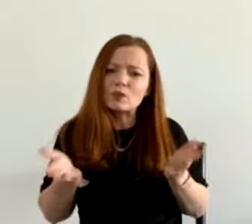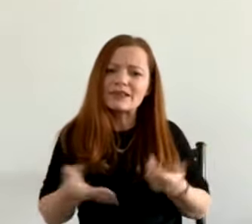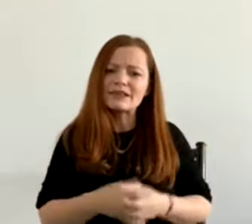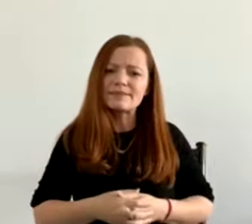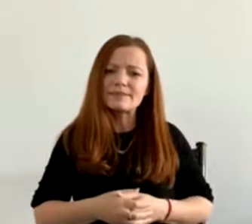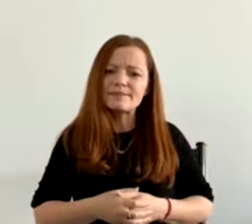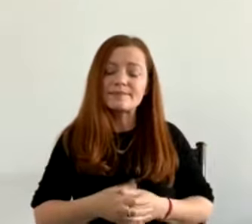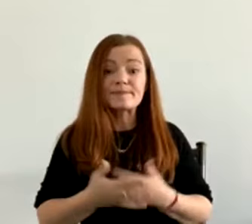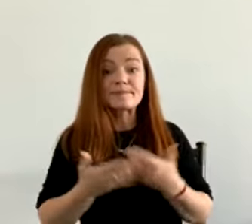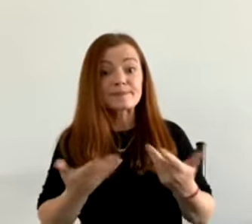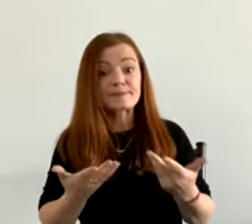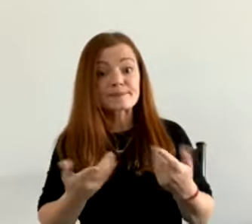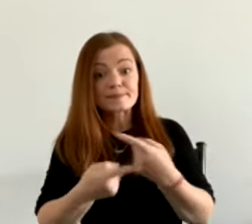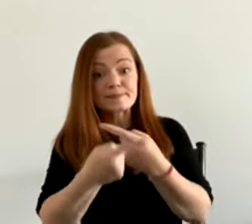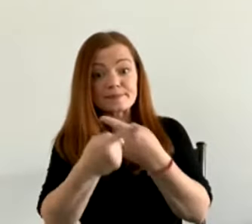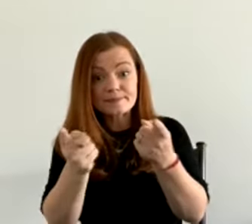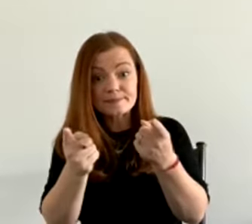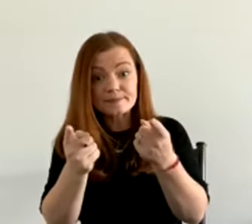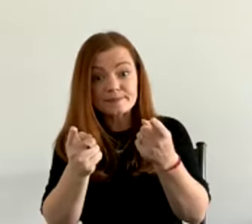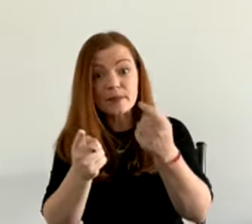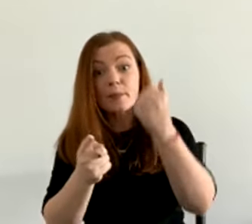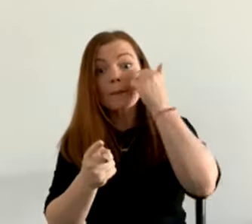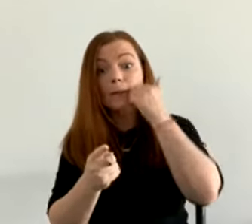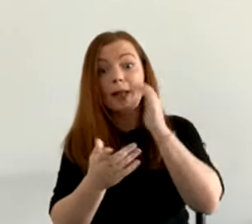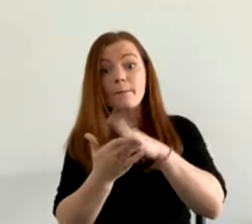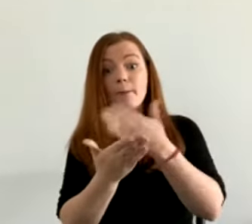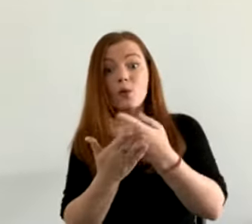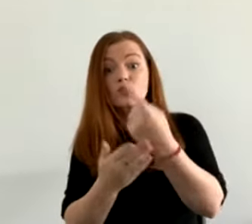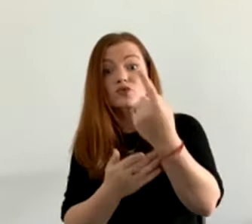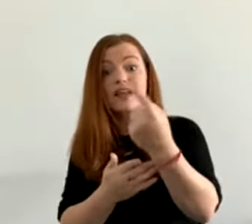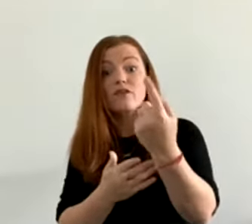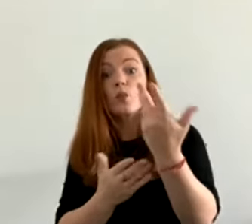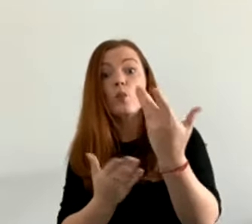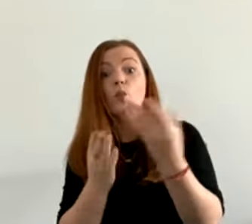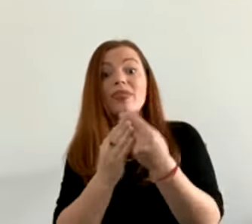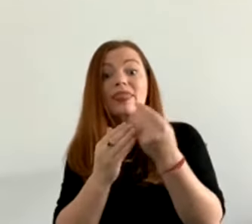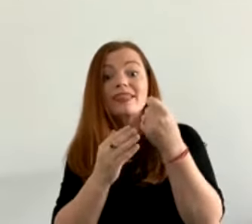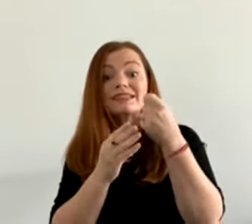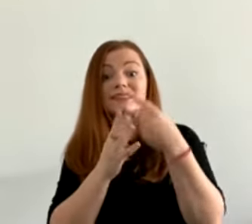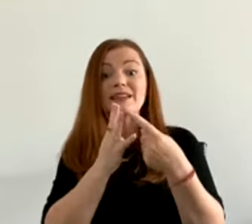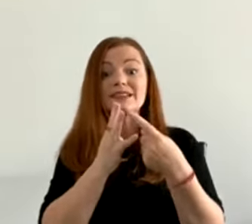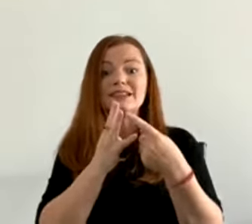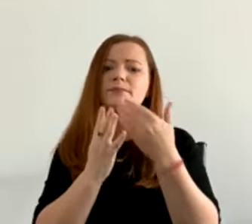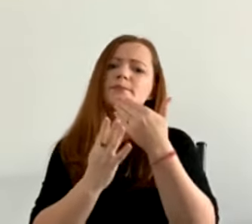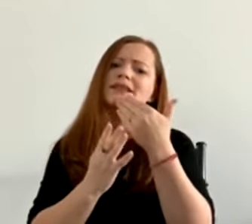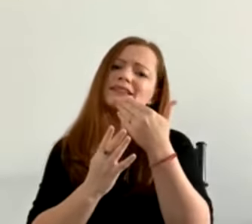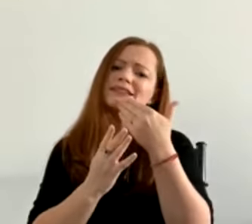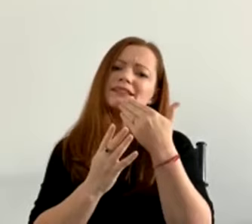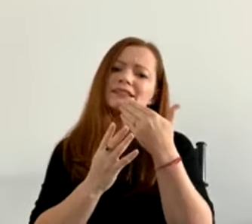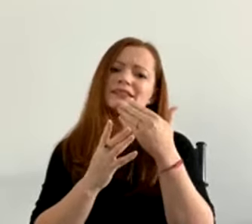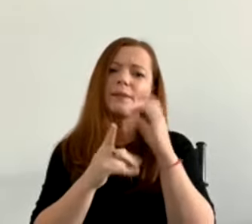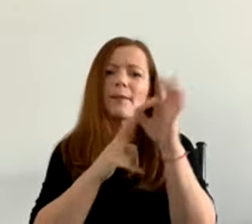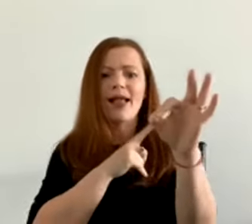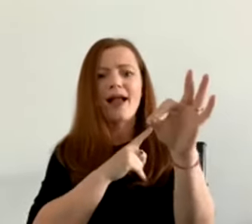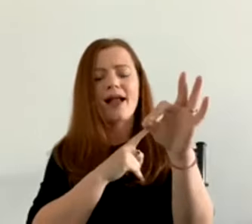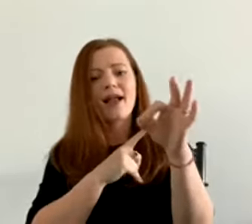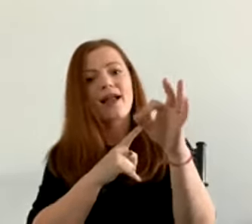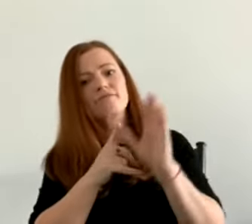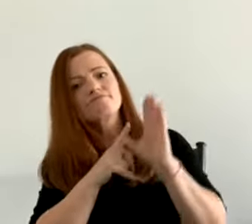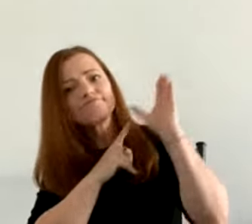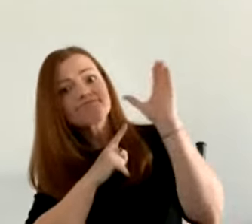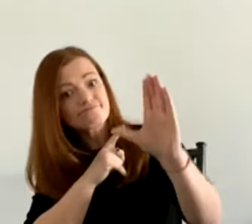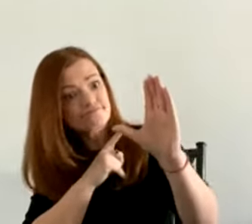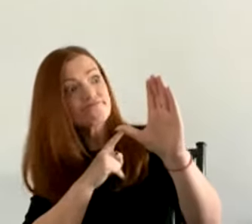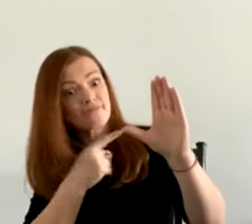you're a black poet with a disability, please do apply to Zoe Glossier. There's funding available in terms of support that can be